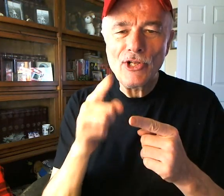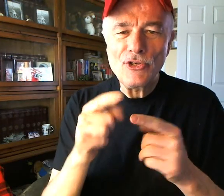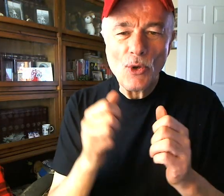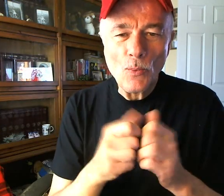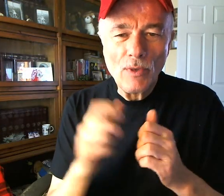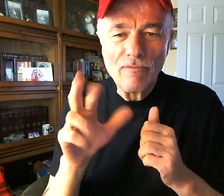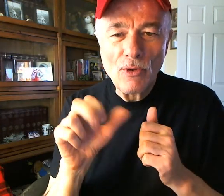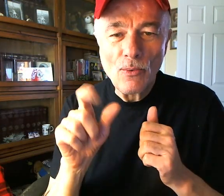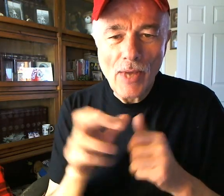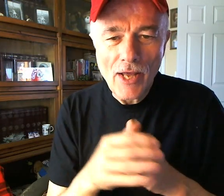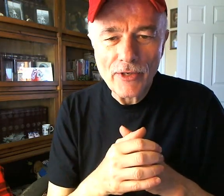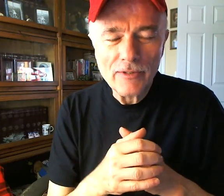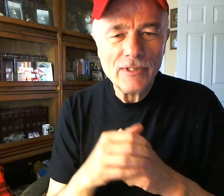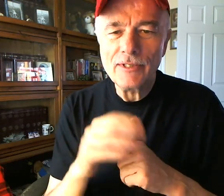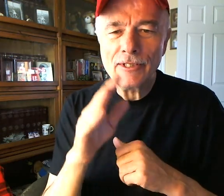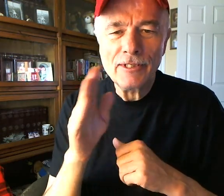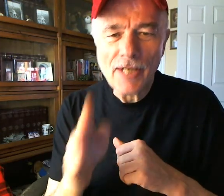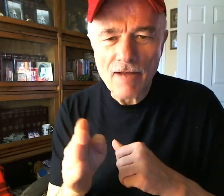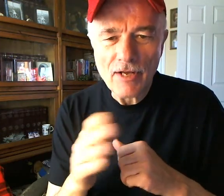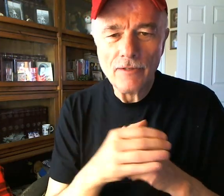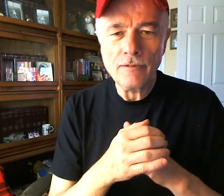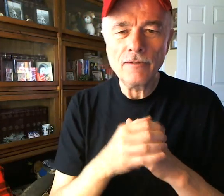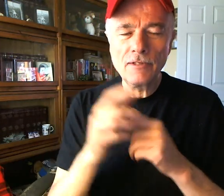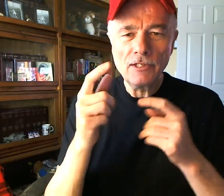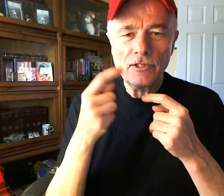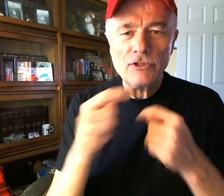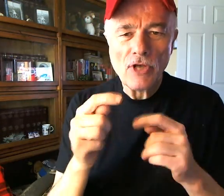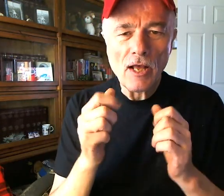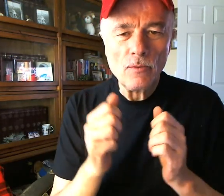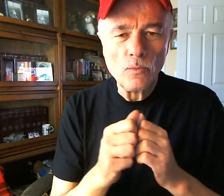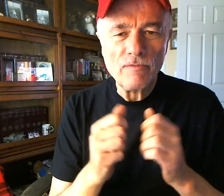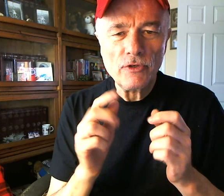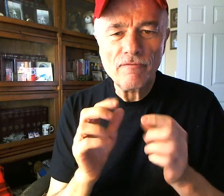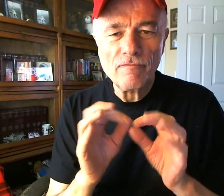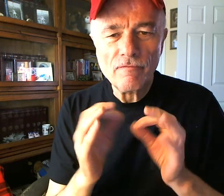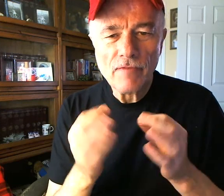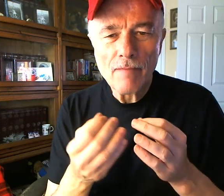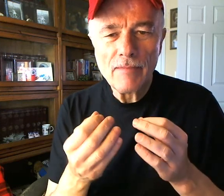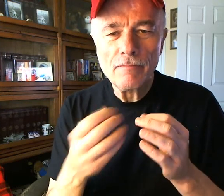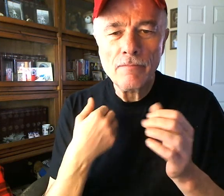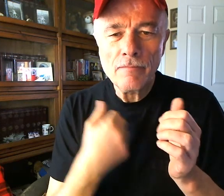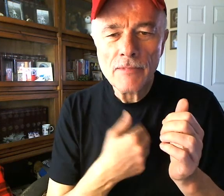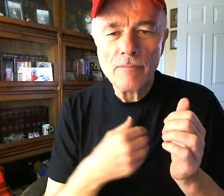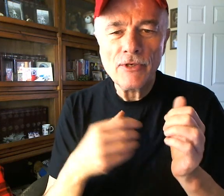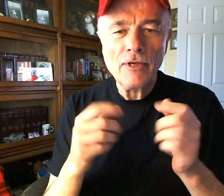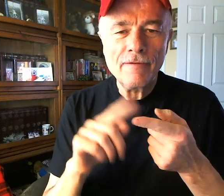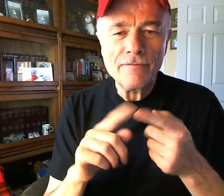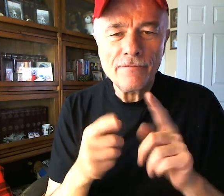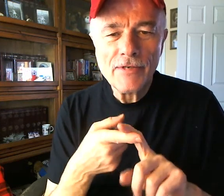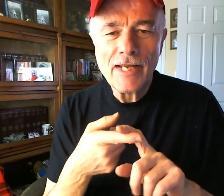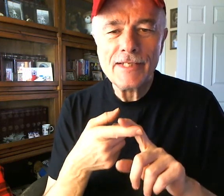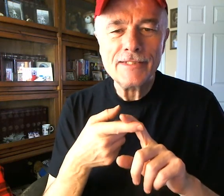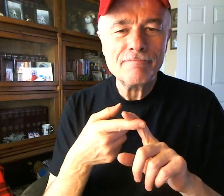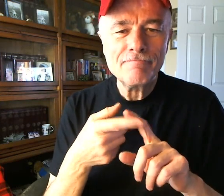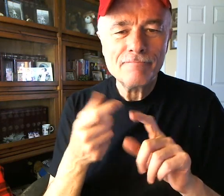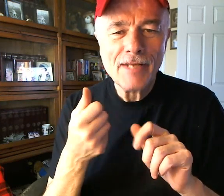The vibrant new wall unit not only adds a pop of color to the space, it also creates a whole new focal wall. Okay, now